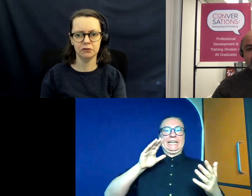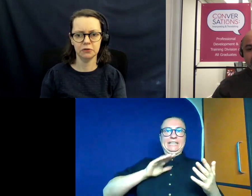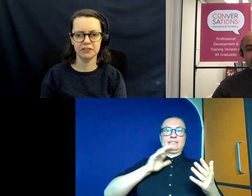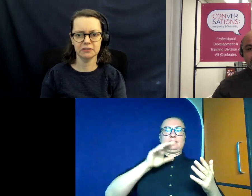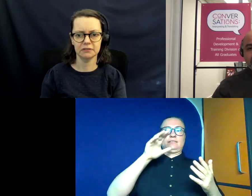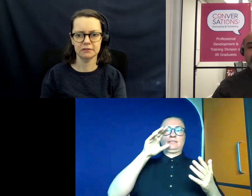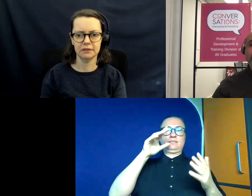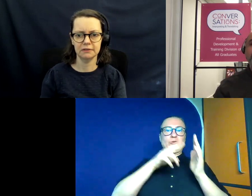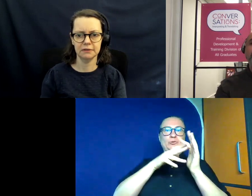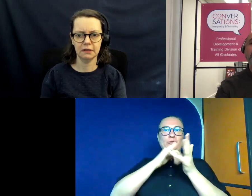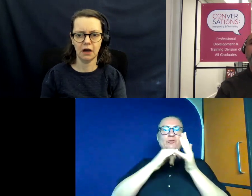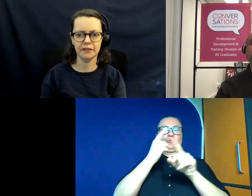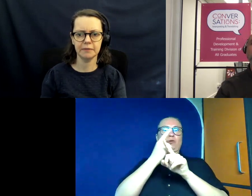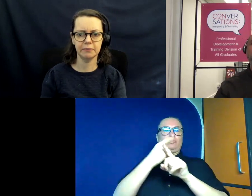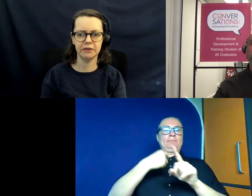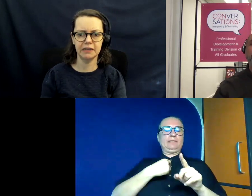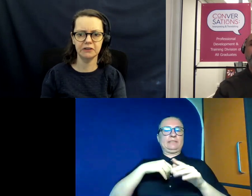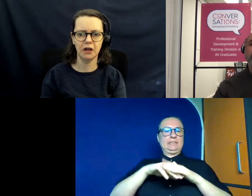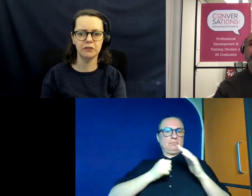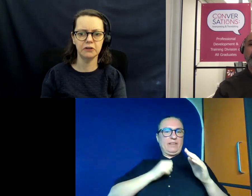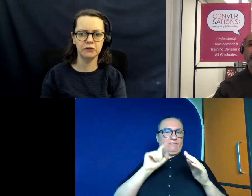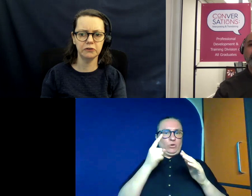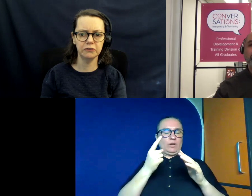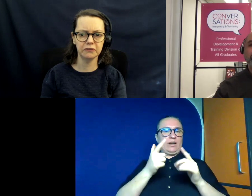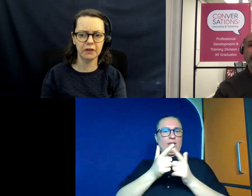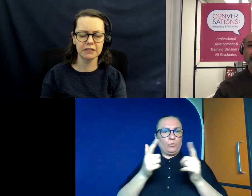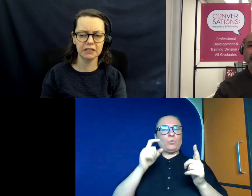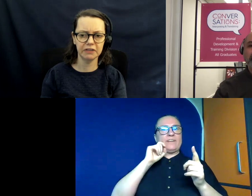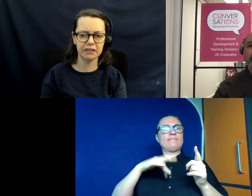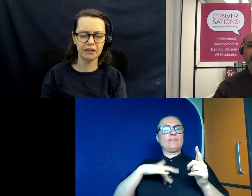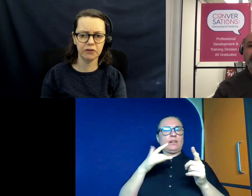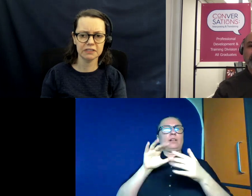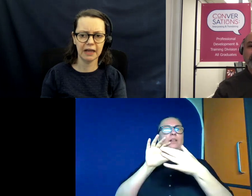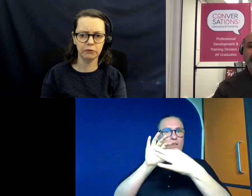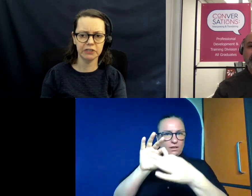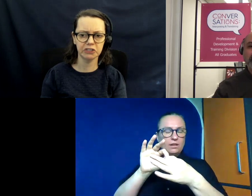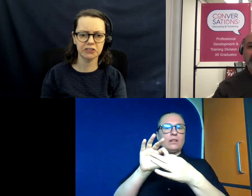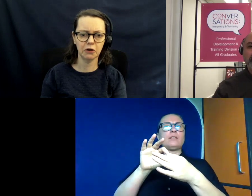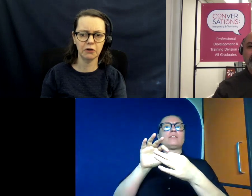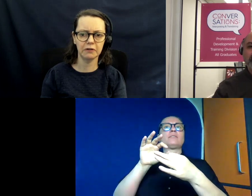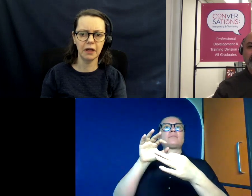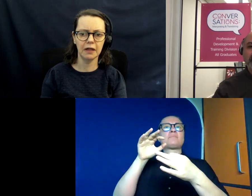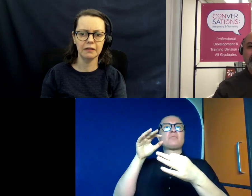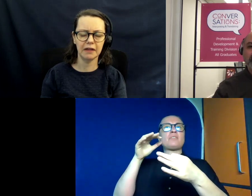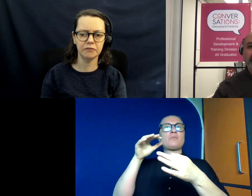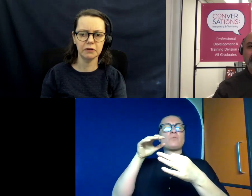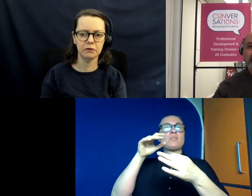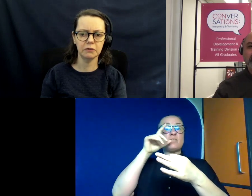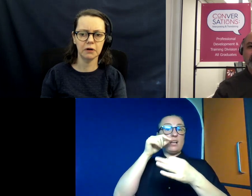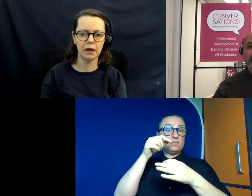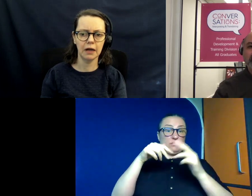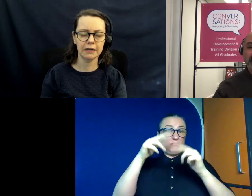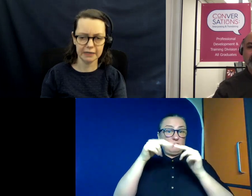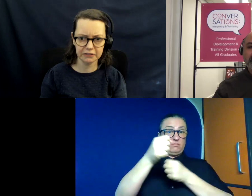Yeah, good question. I think people need the news delivered in their first language so they